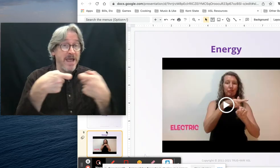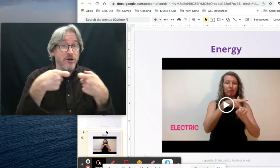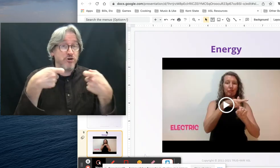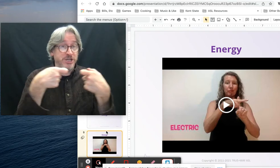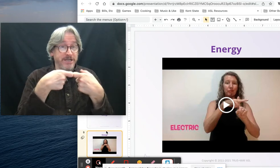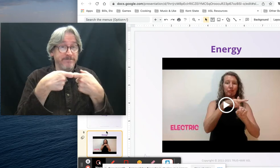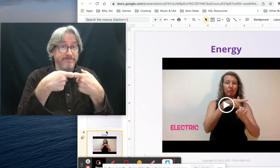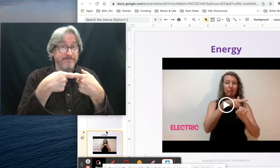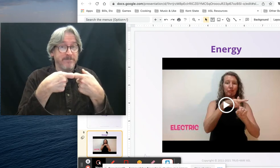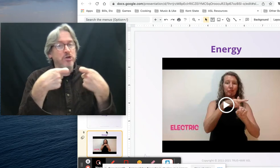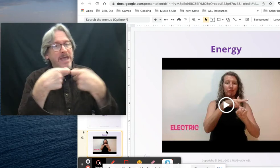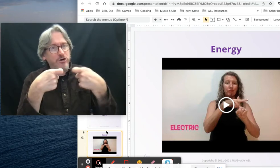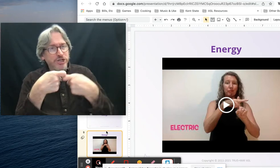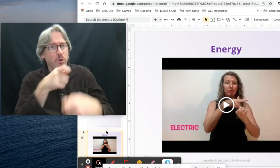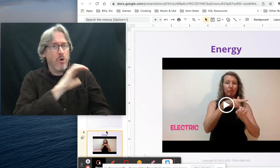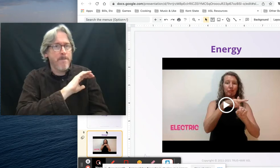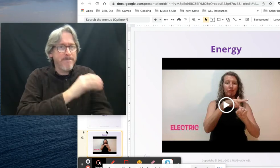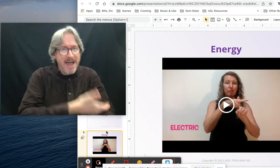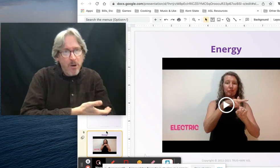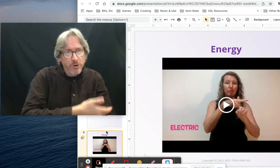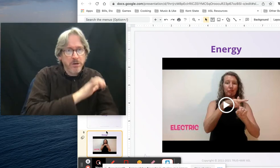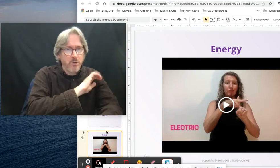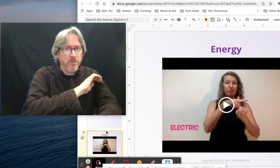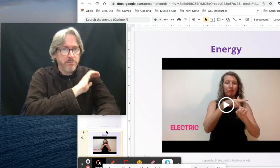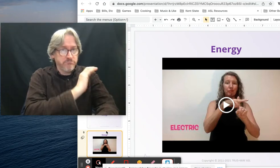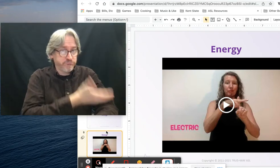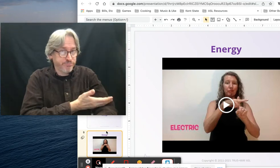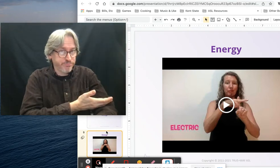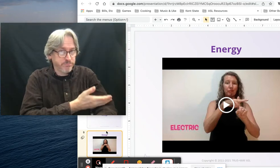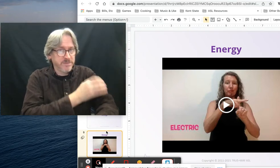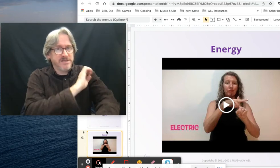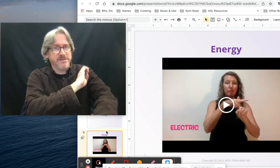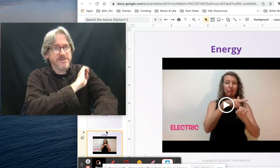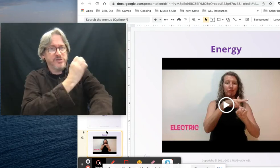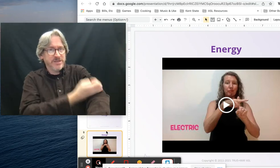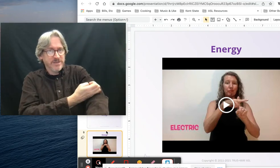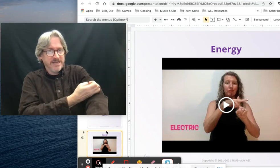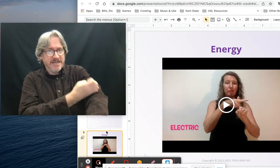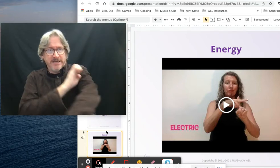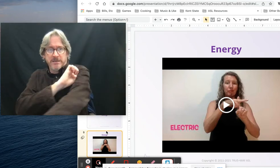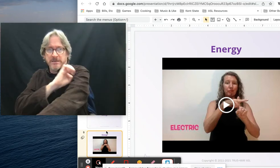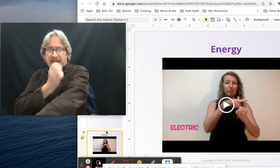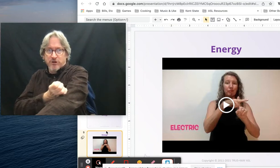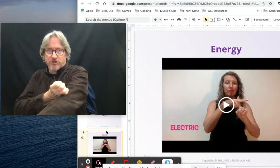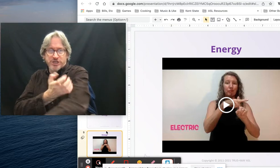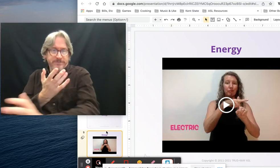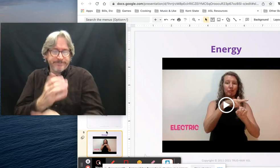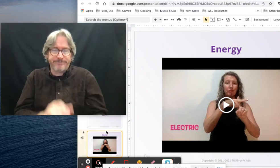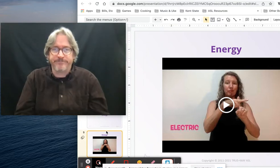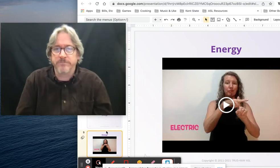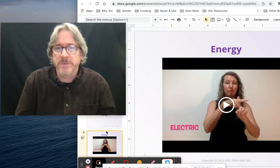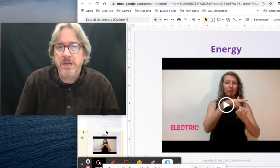So energy or power. Sometimes you'll see it with an E,